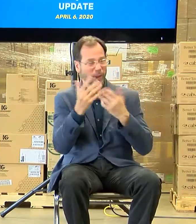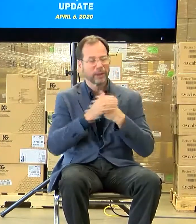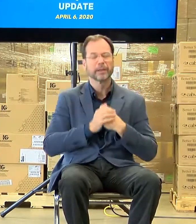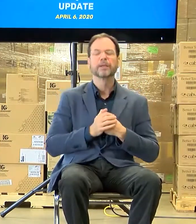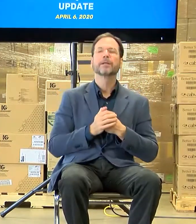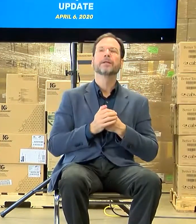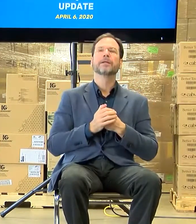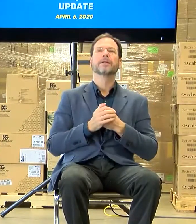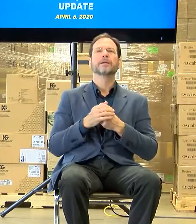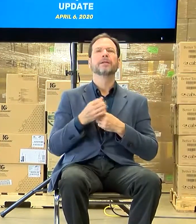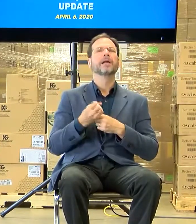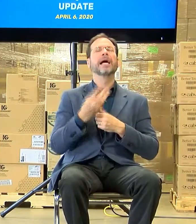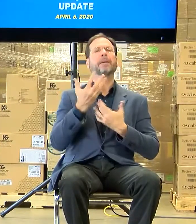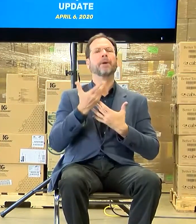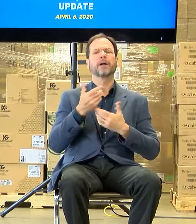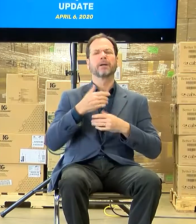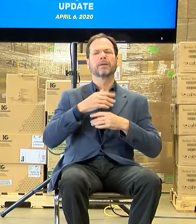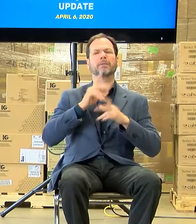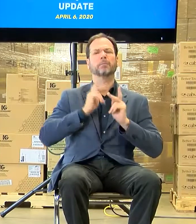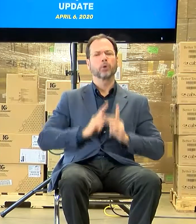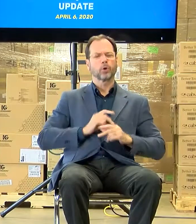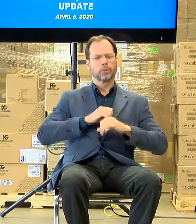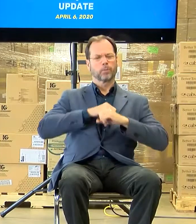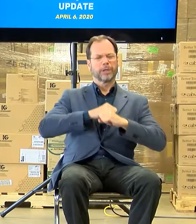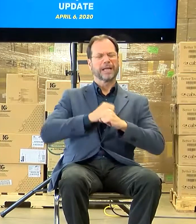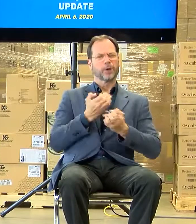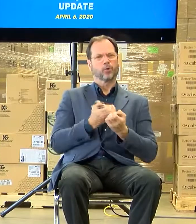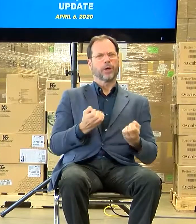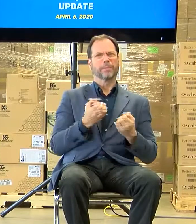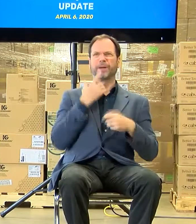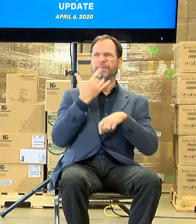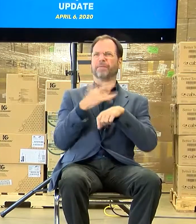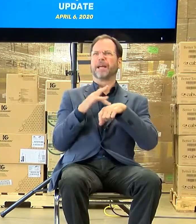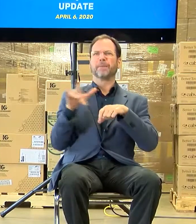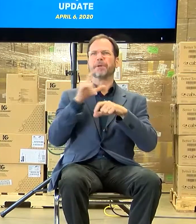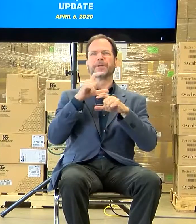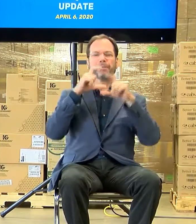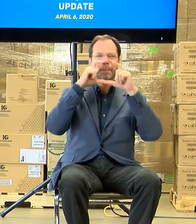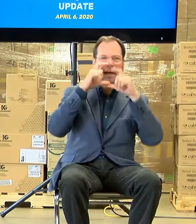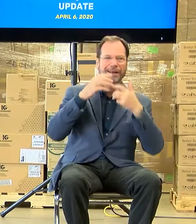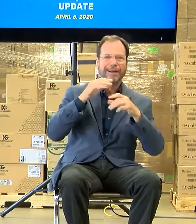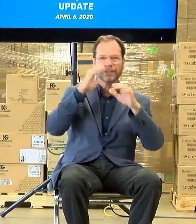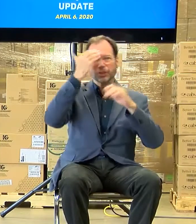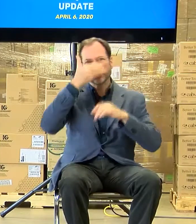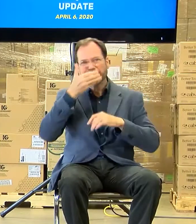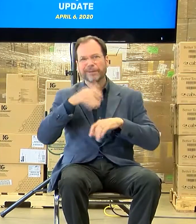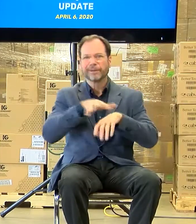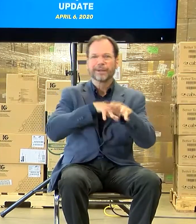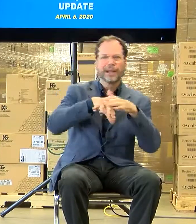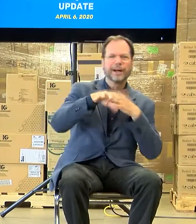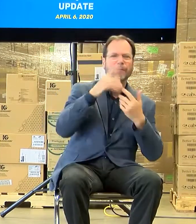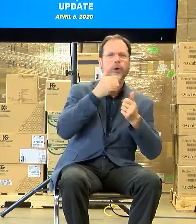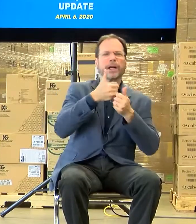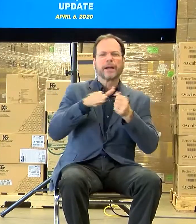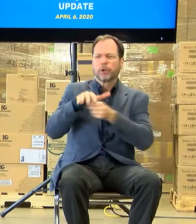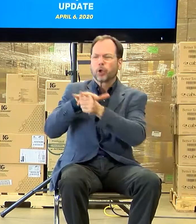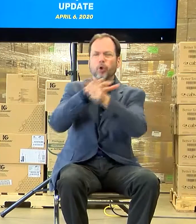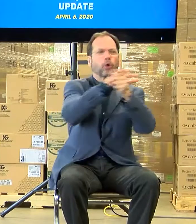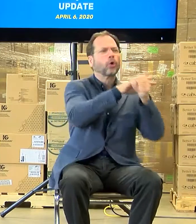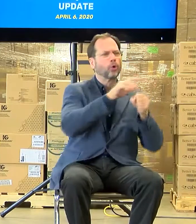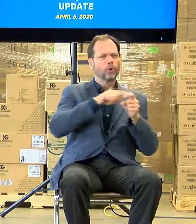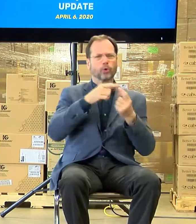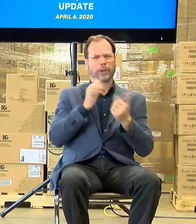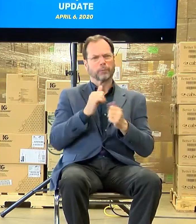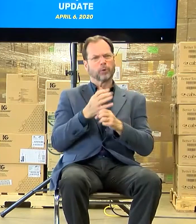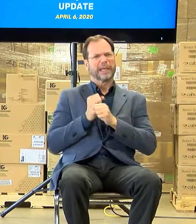amount of personal protection equipment that is available for every location to be able to